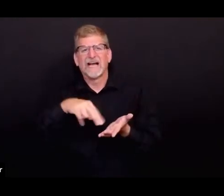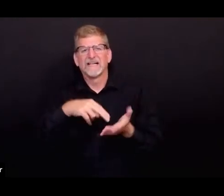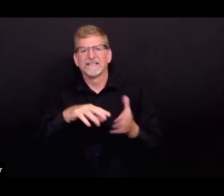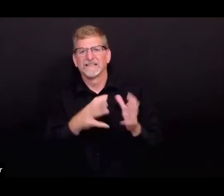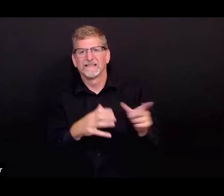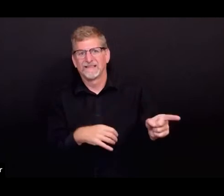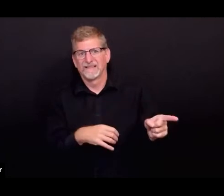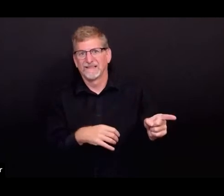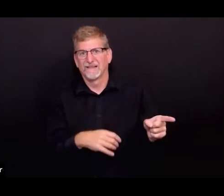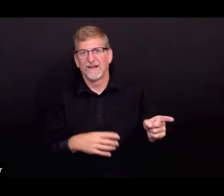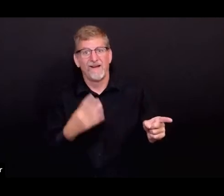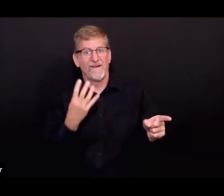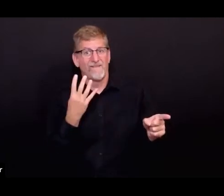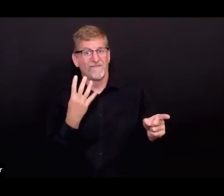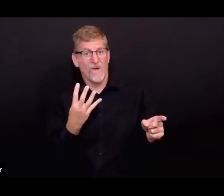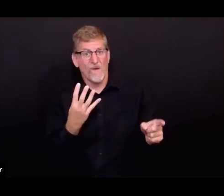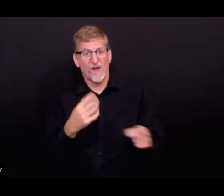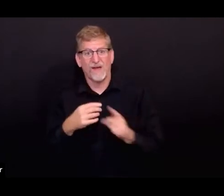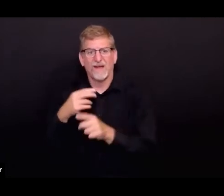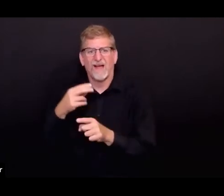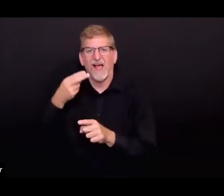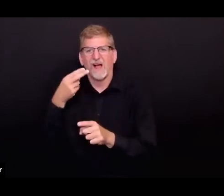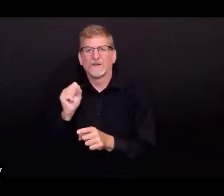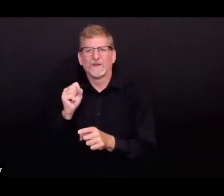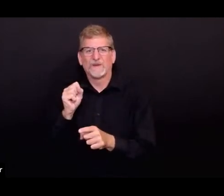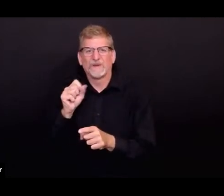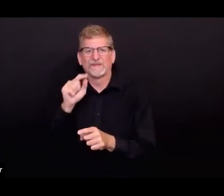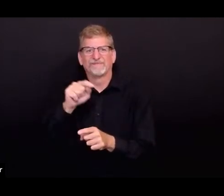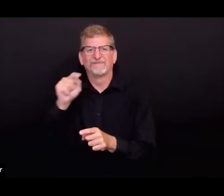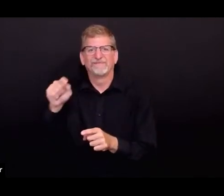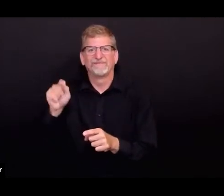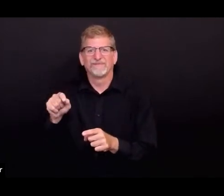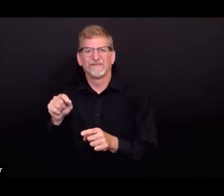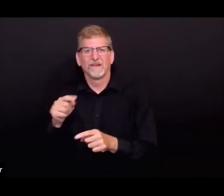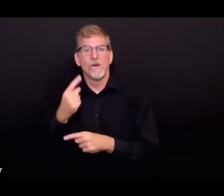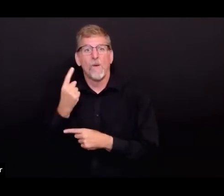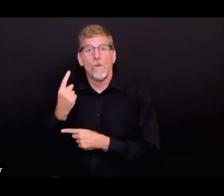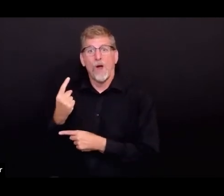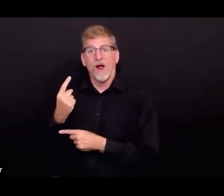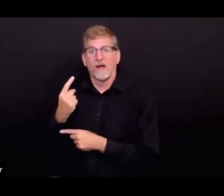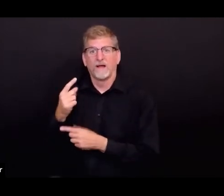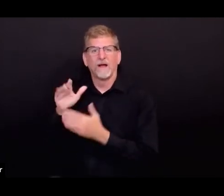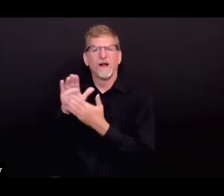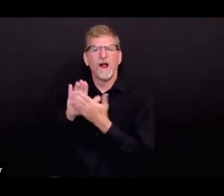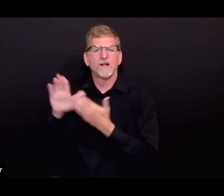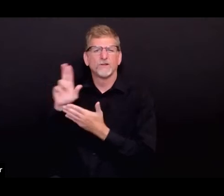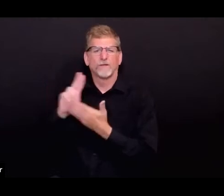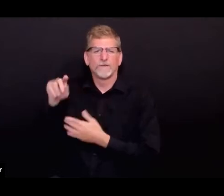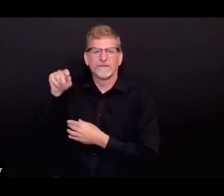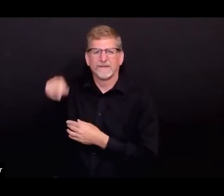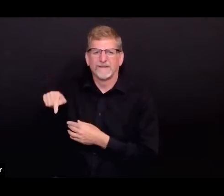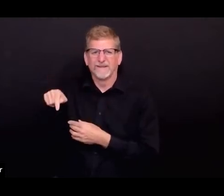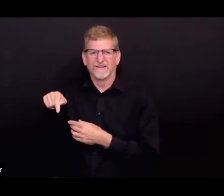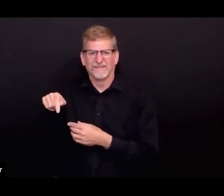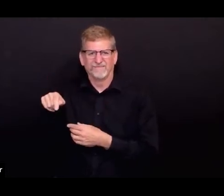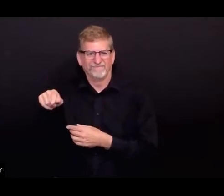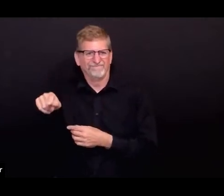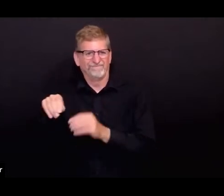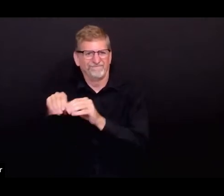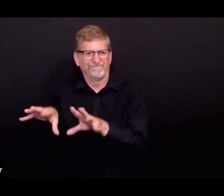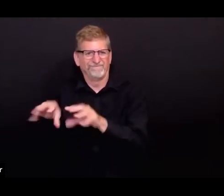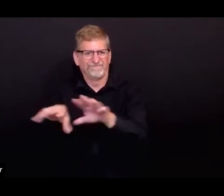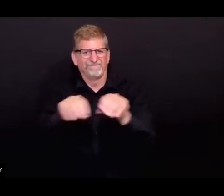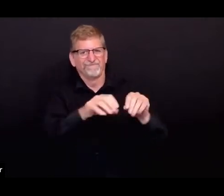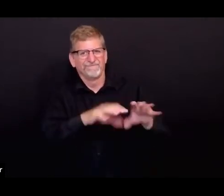dance, 1 hockey, 1 at a college and university level, and then 2 adult club